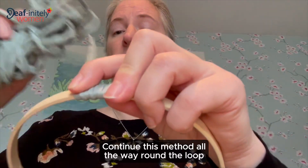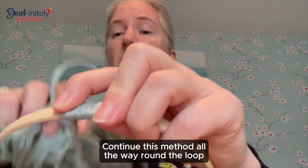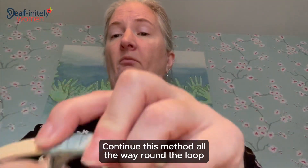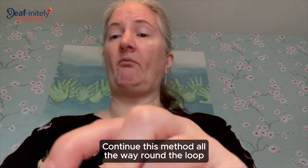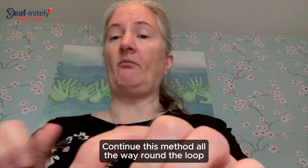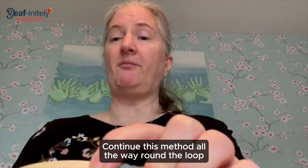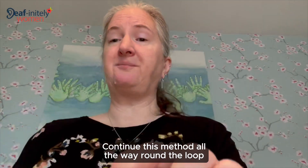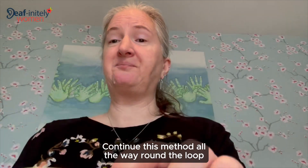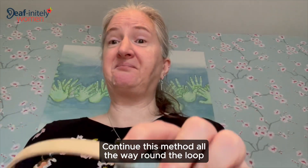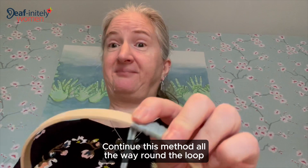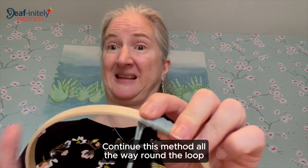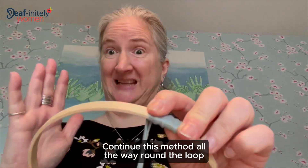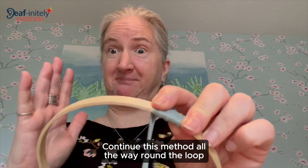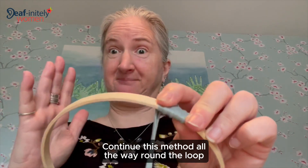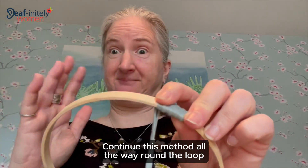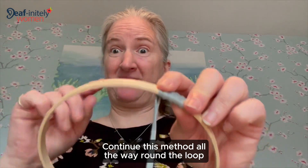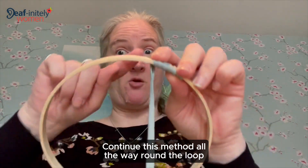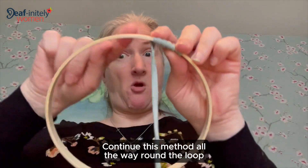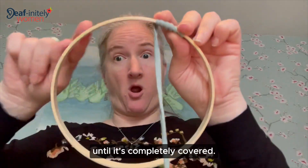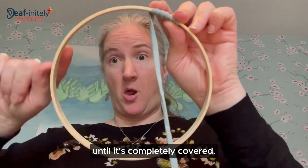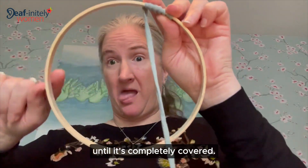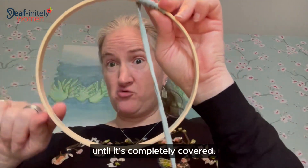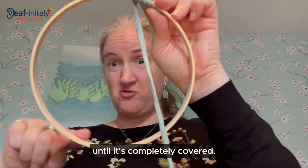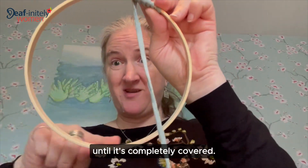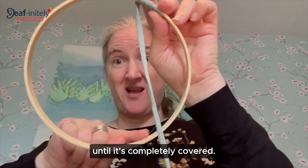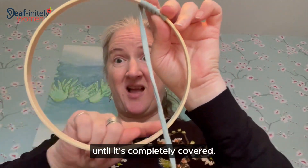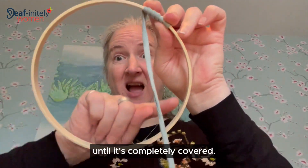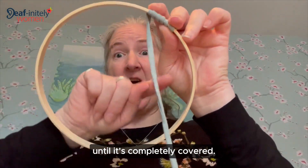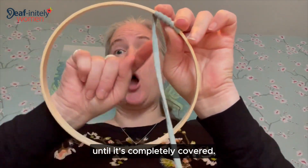Continue this method all the way round the loop until it's completely covered.